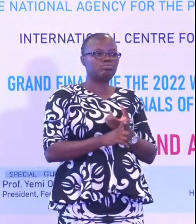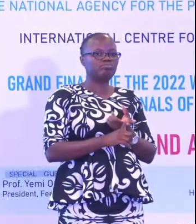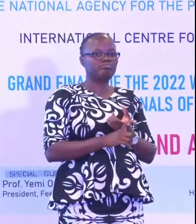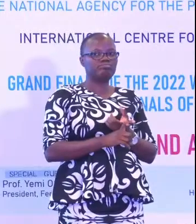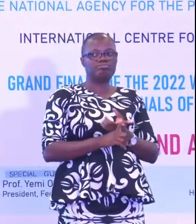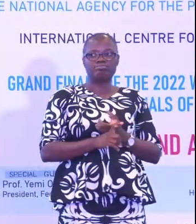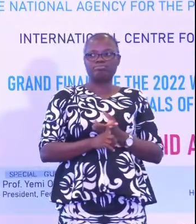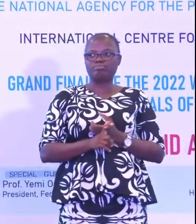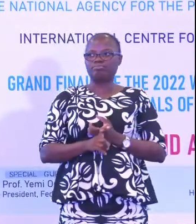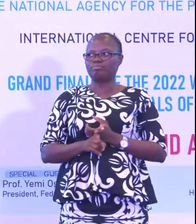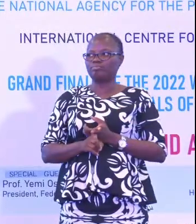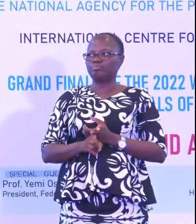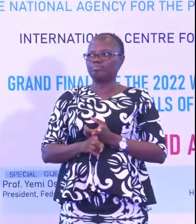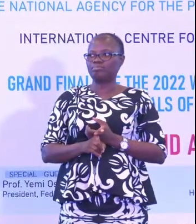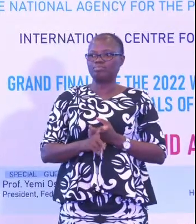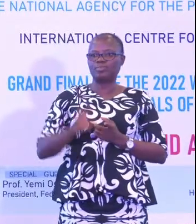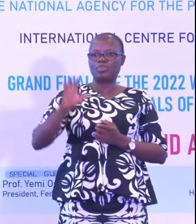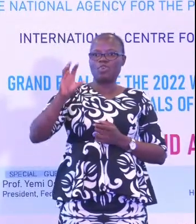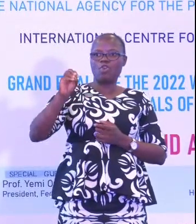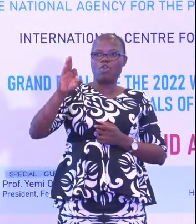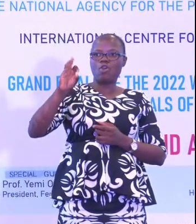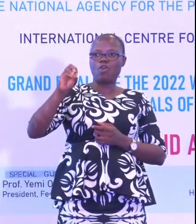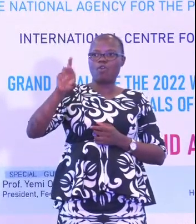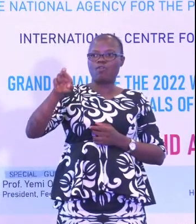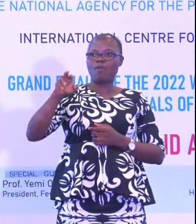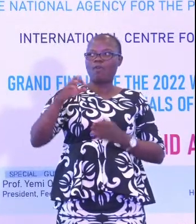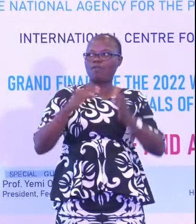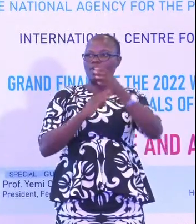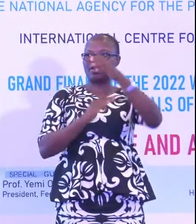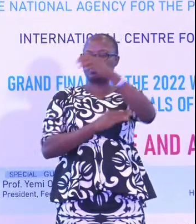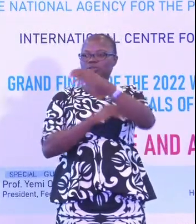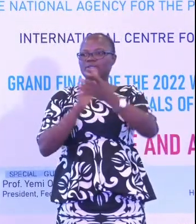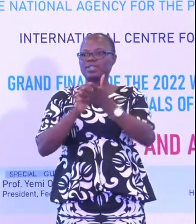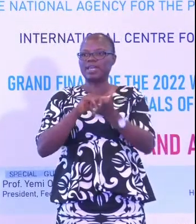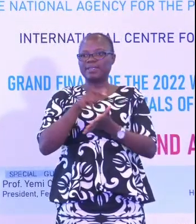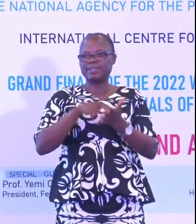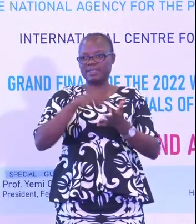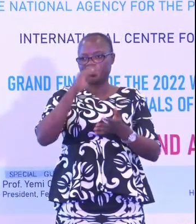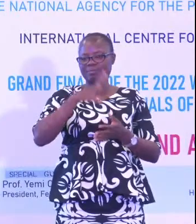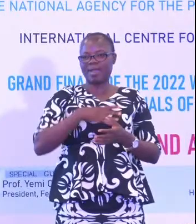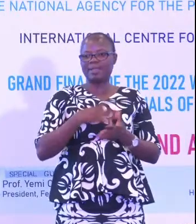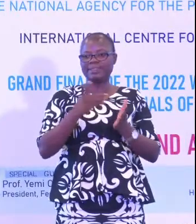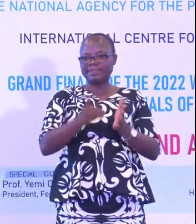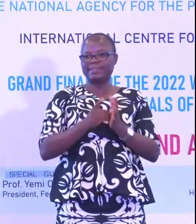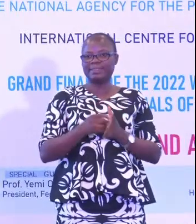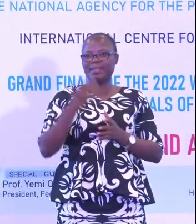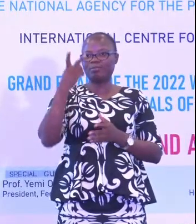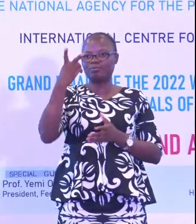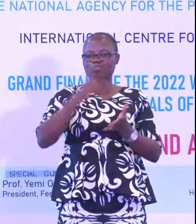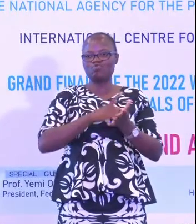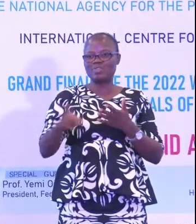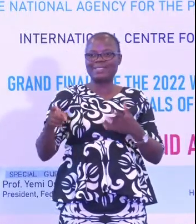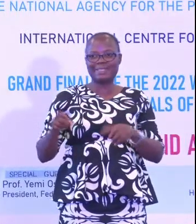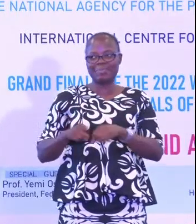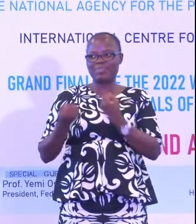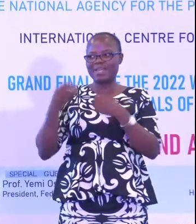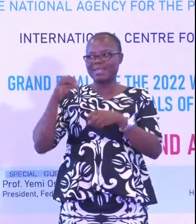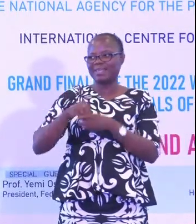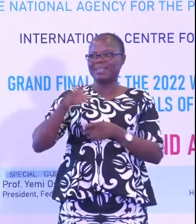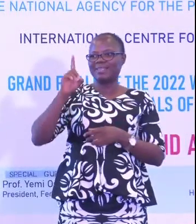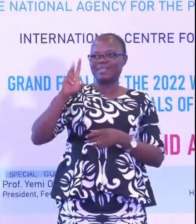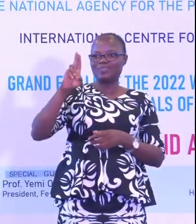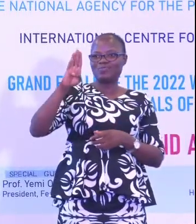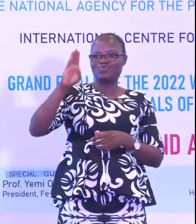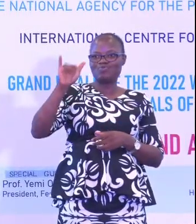the OFOR Foundation that this man deserves a 2 weeks break in Dubai after this